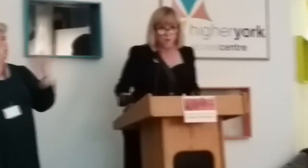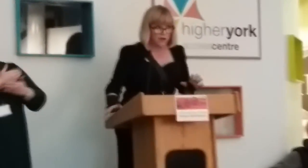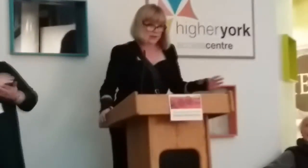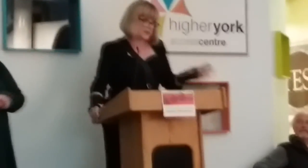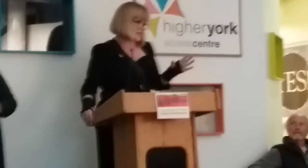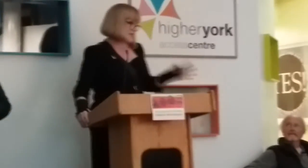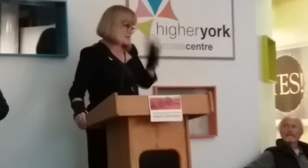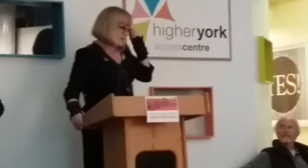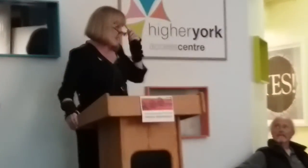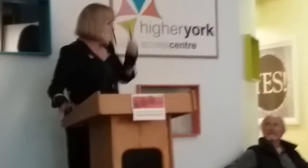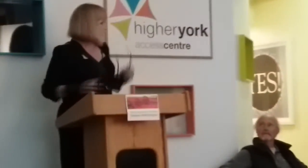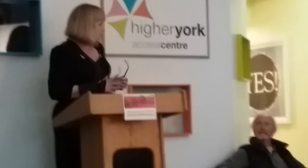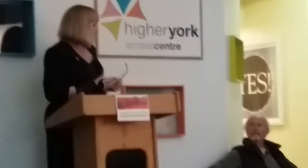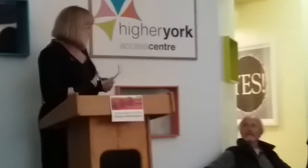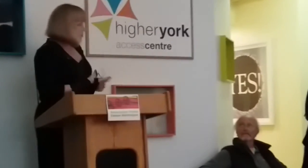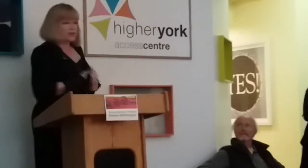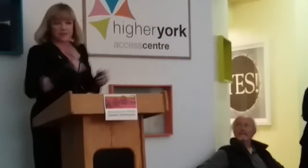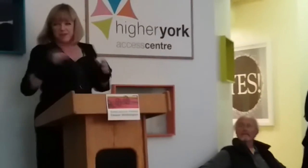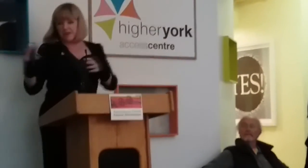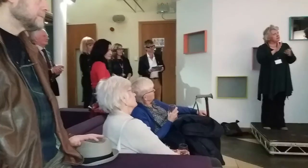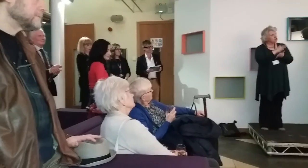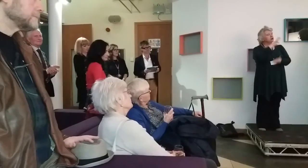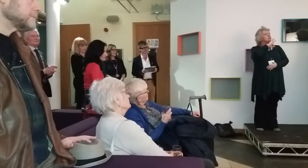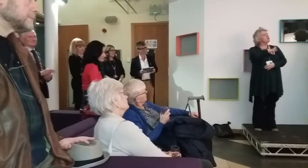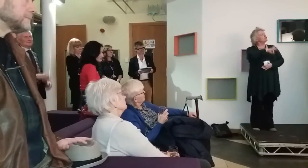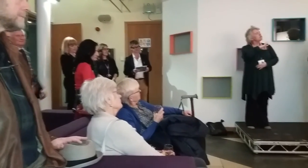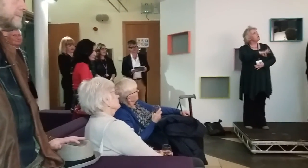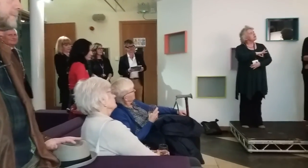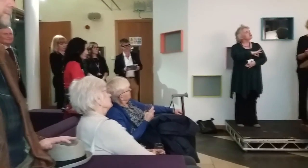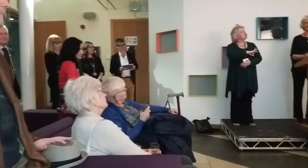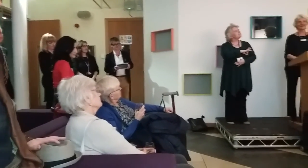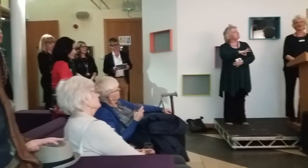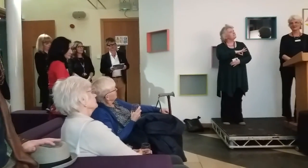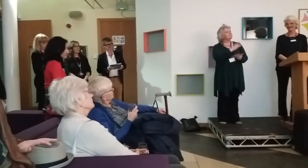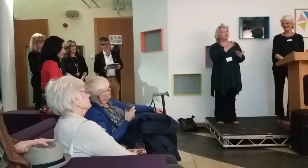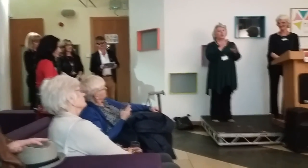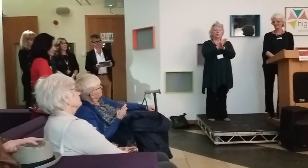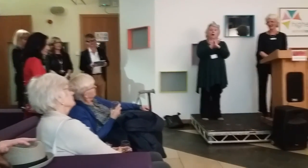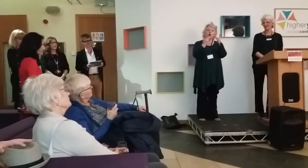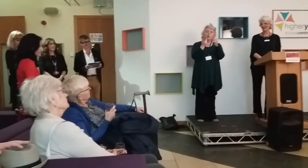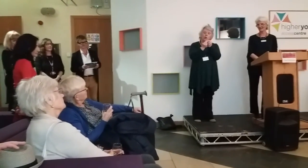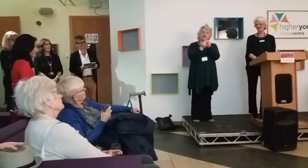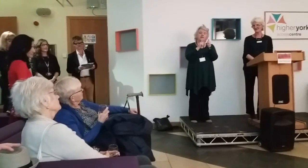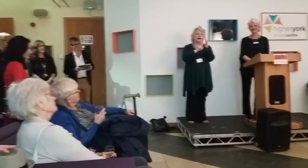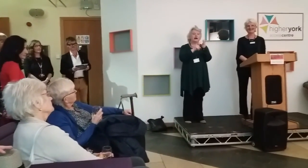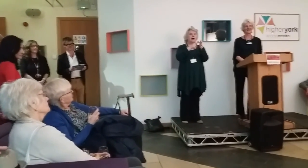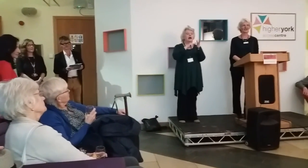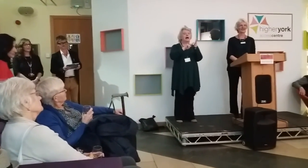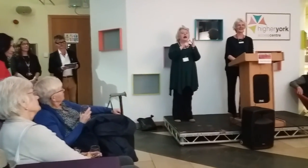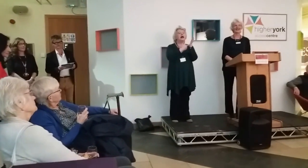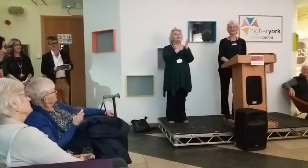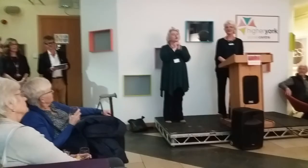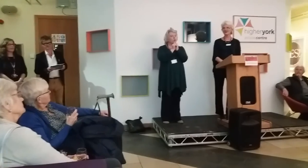The work is fantastic and just make sure you give it a bit. Working with the Ellen Worthington people and